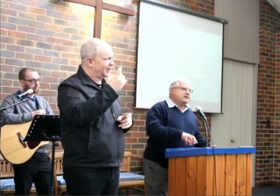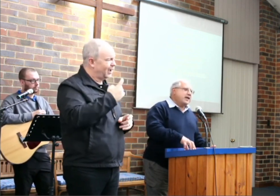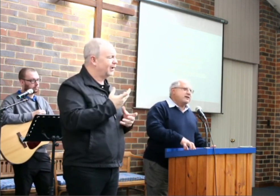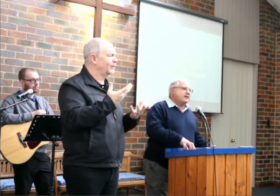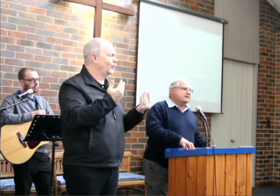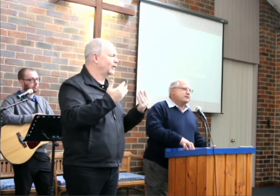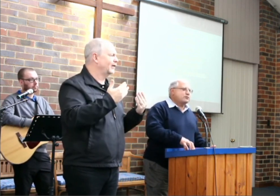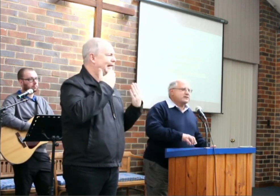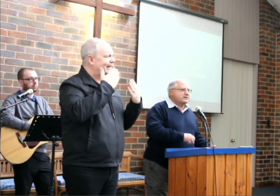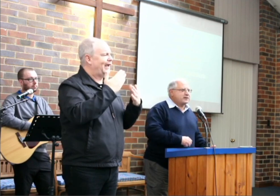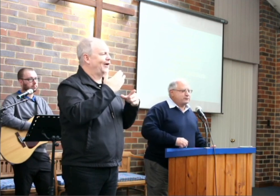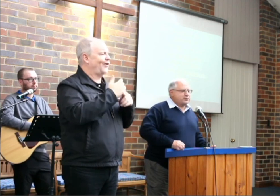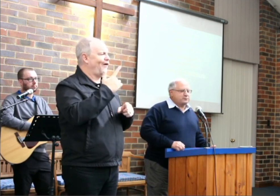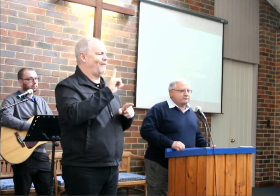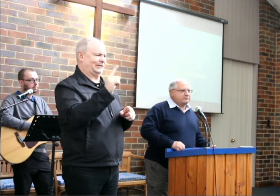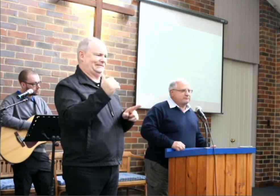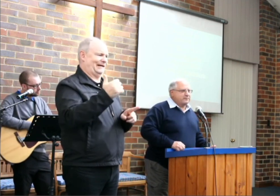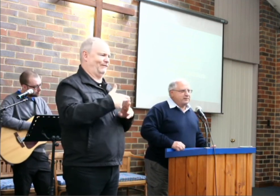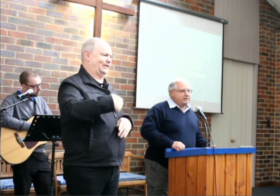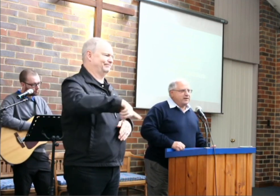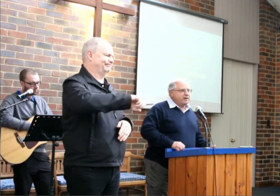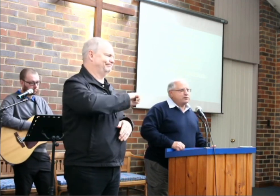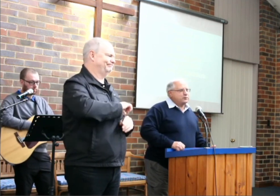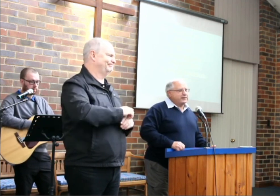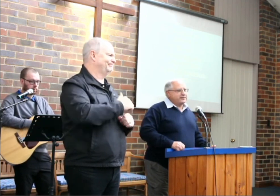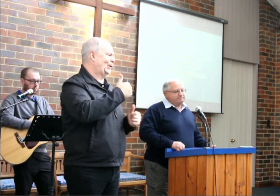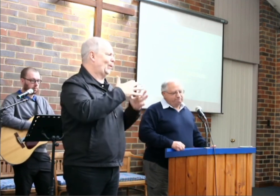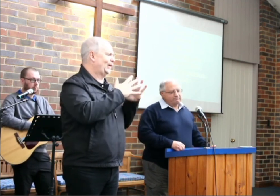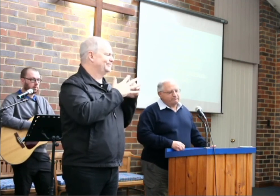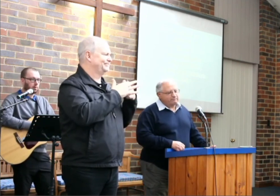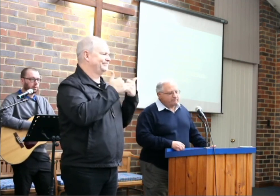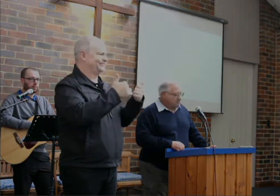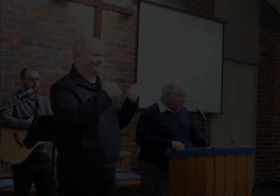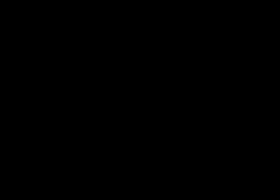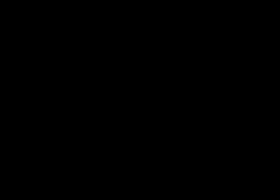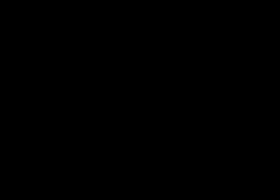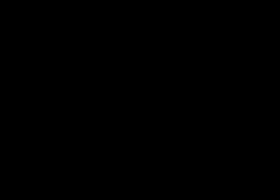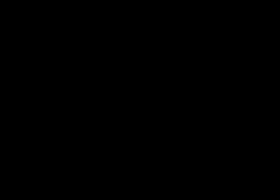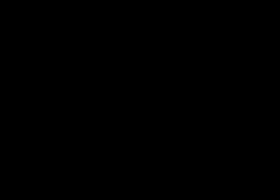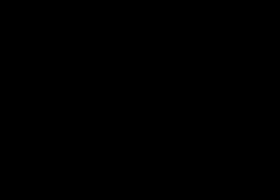and thank God for what he's done for you. Have a good week.